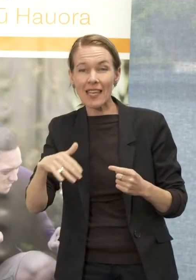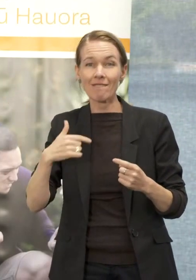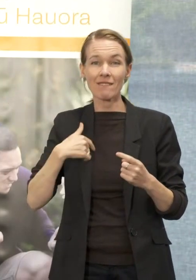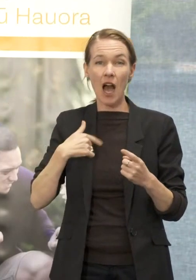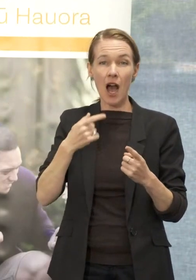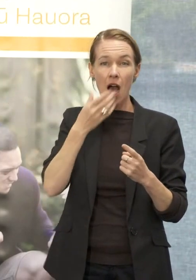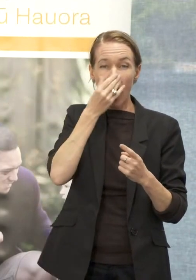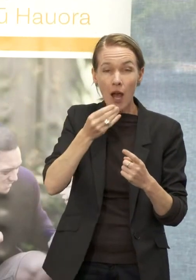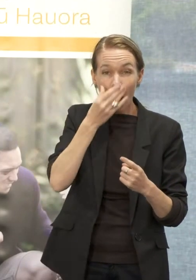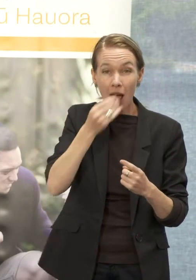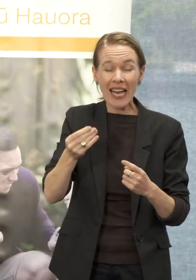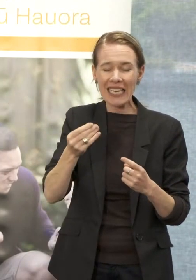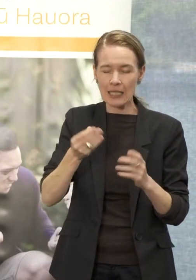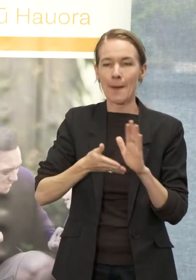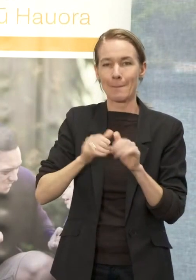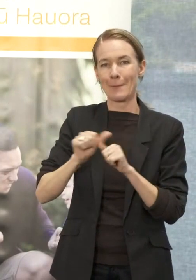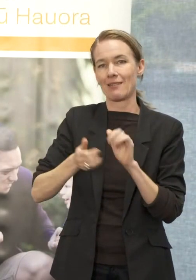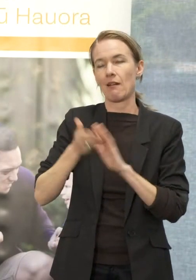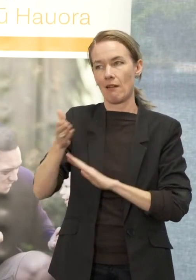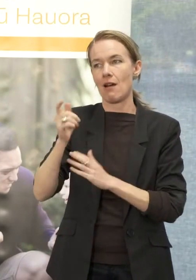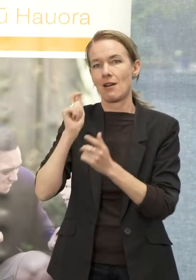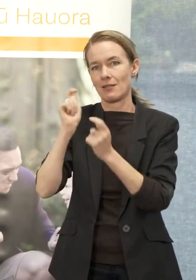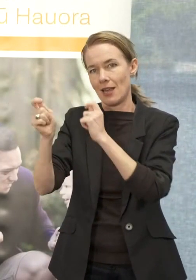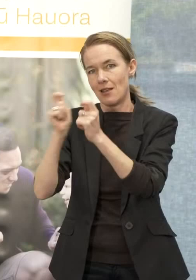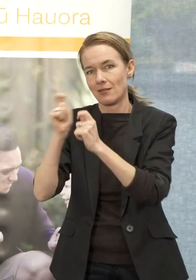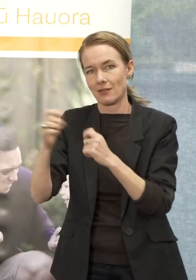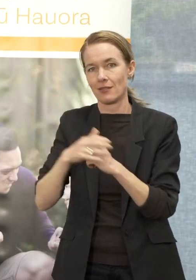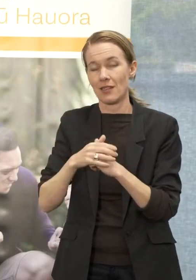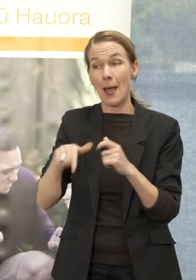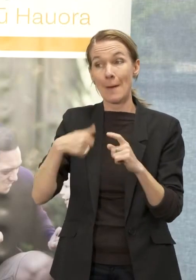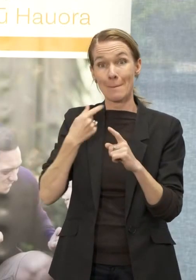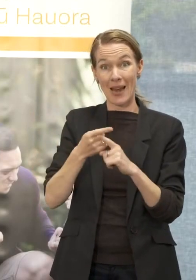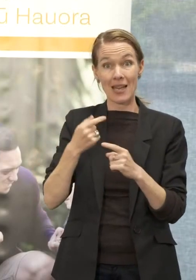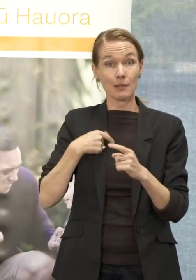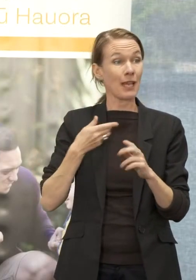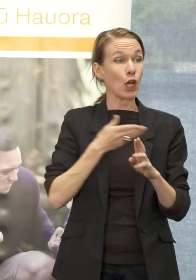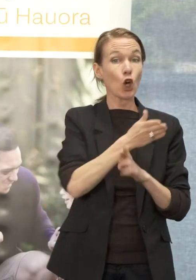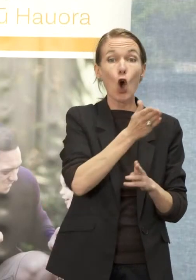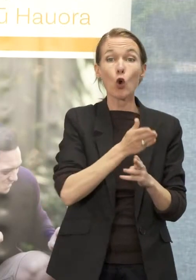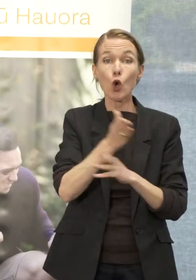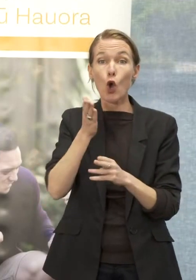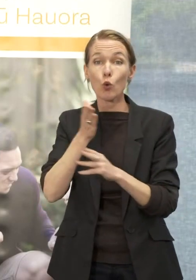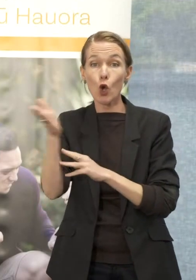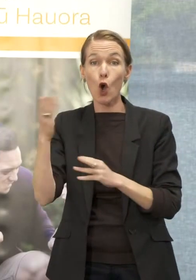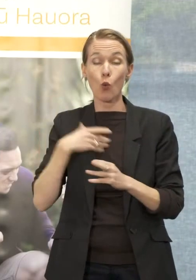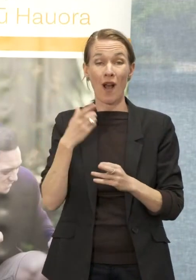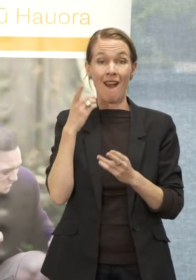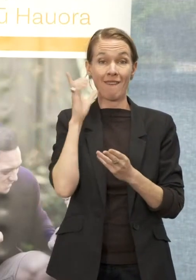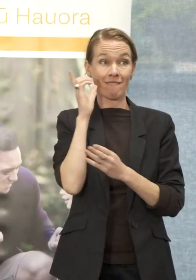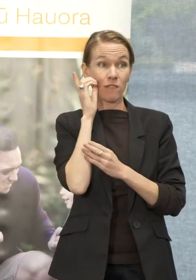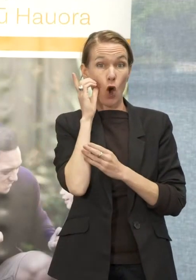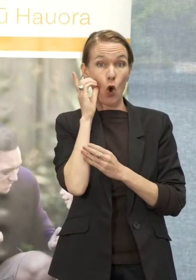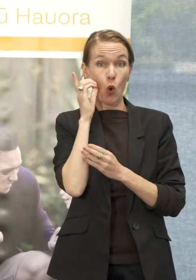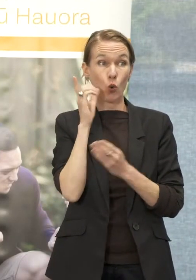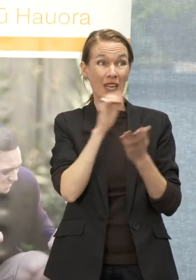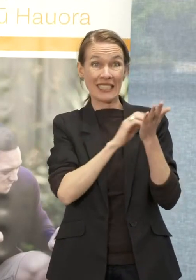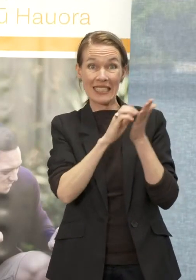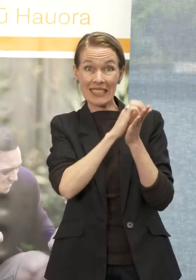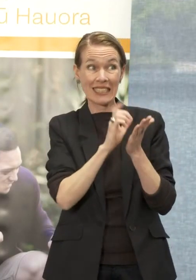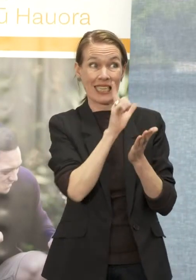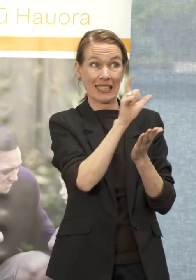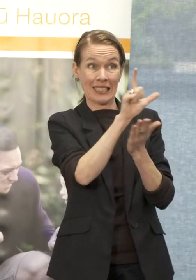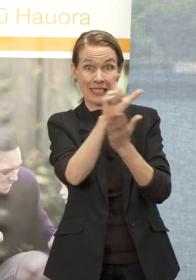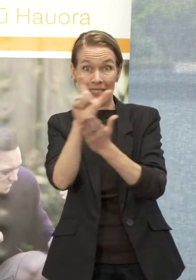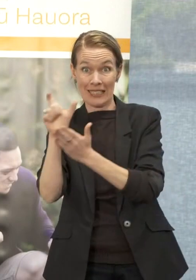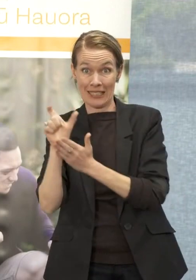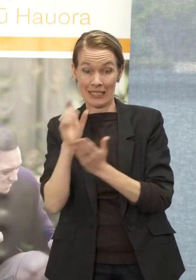tested, and continue to record your movements using the COVID Tracer app. Thank you. Happy to take questions.